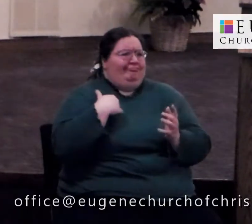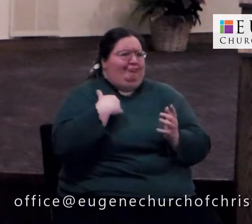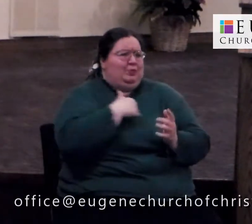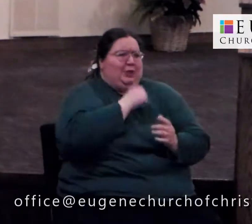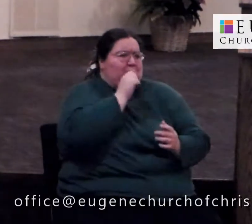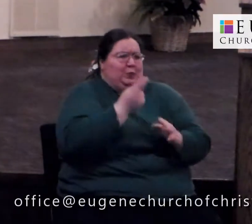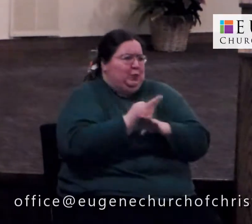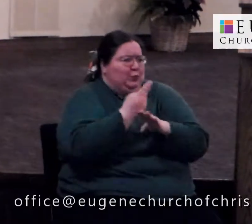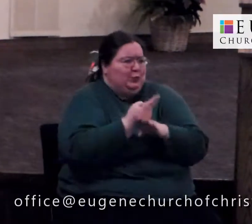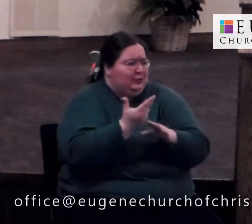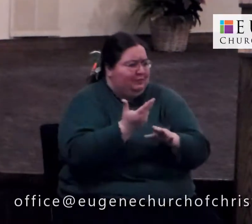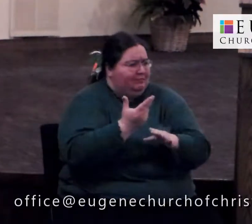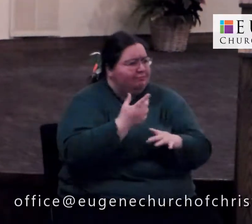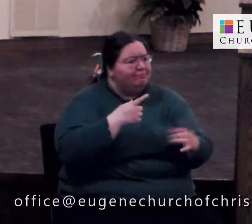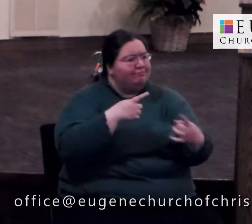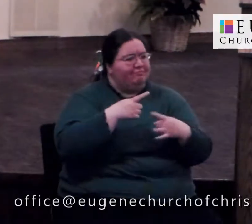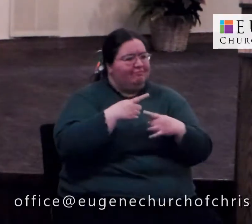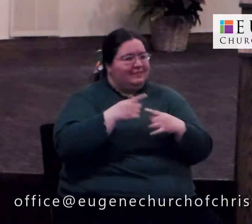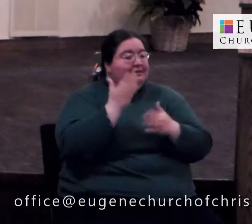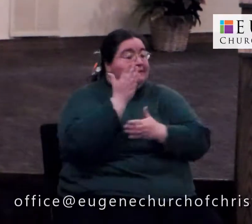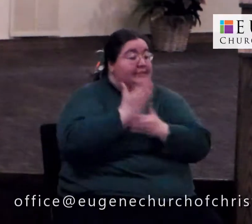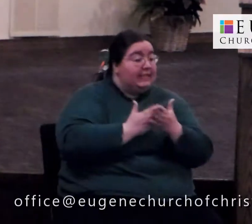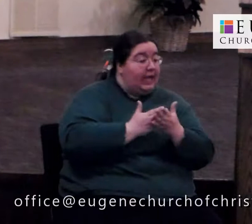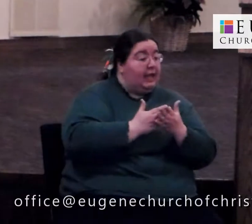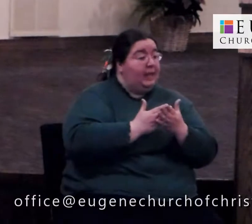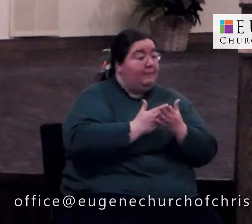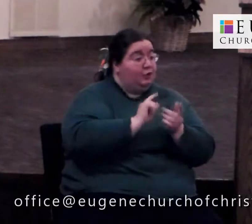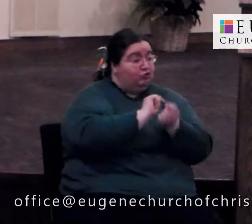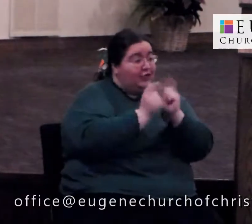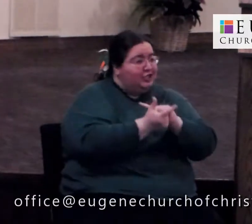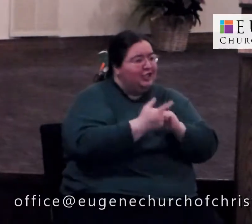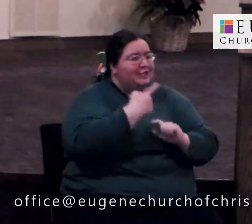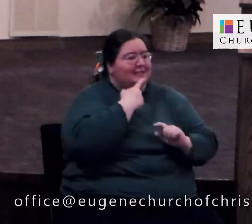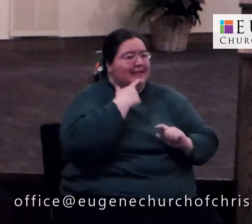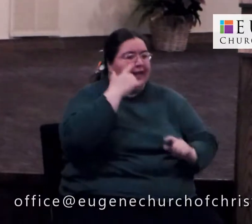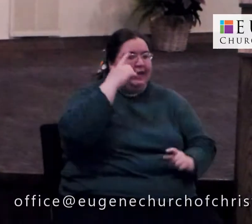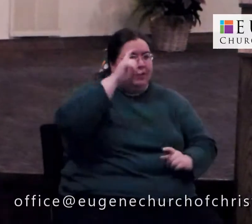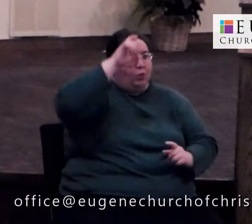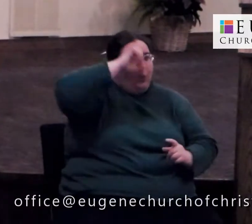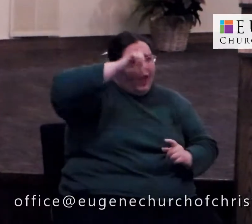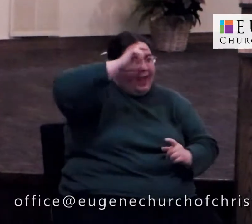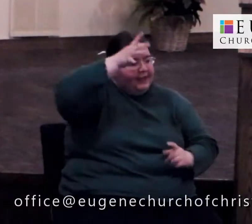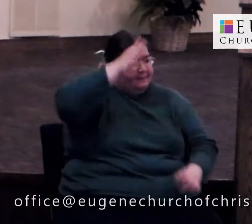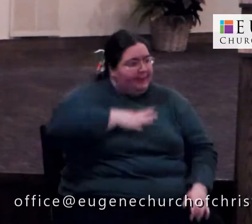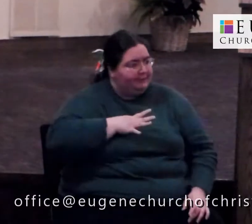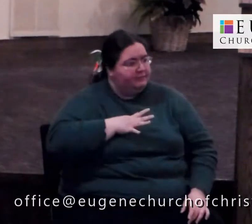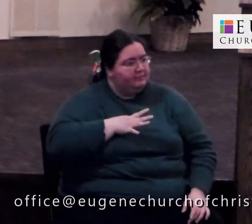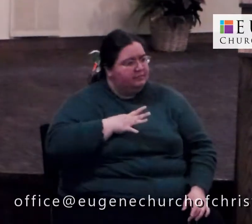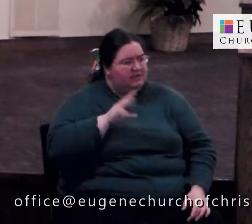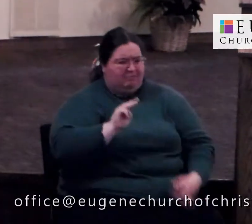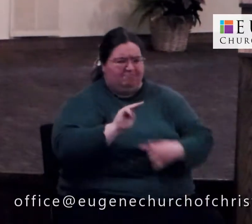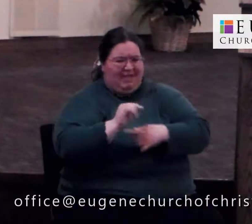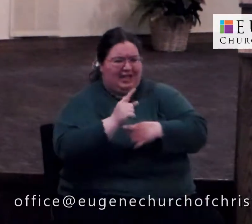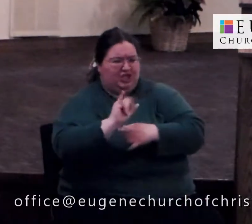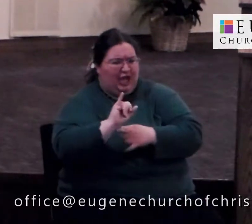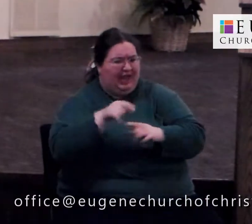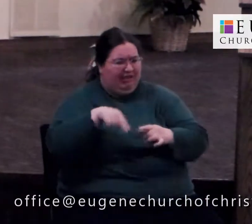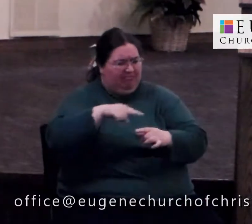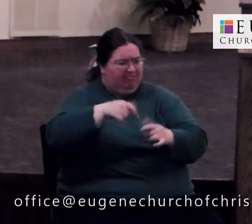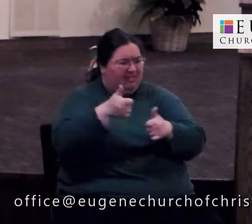and philosophers that travel around and they share their wisdom with others, and they have been given this message that this new king